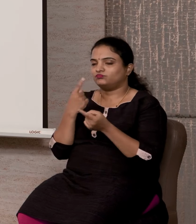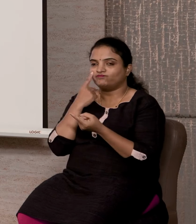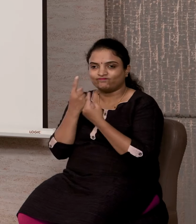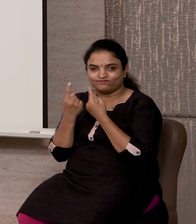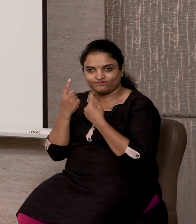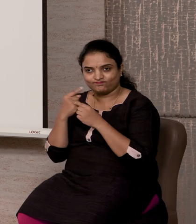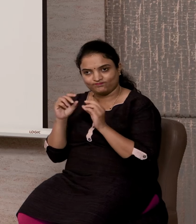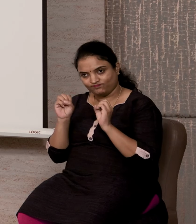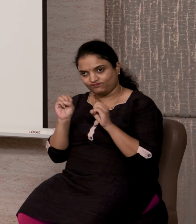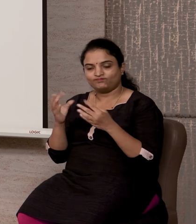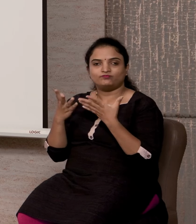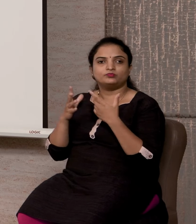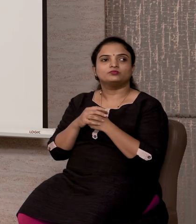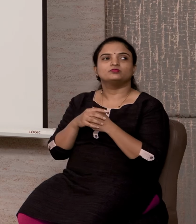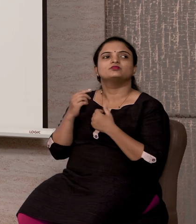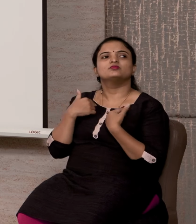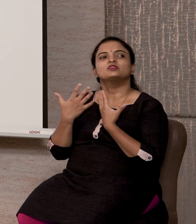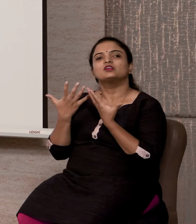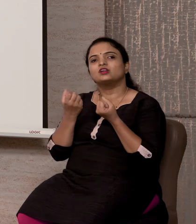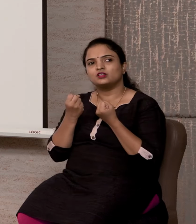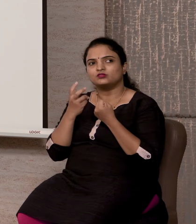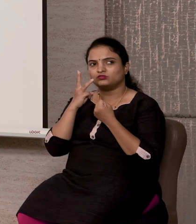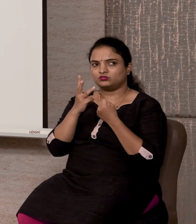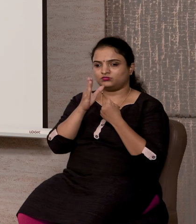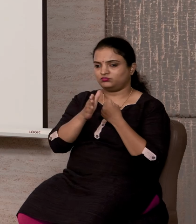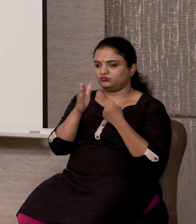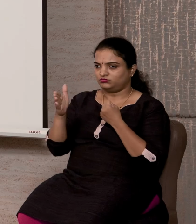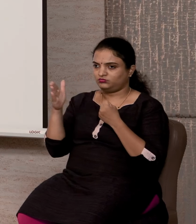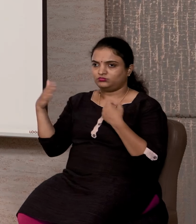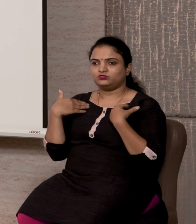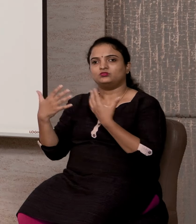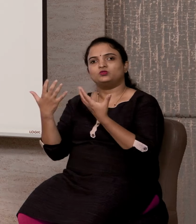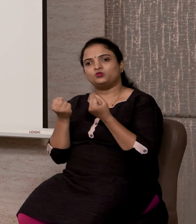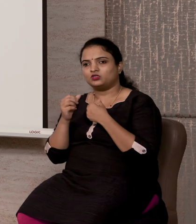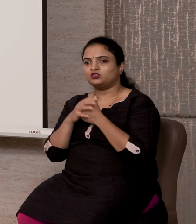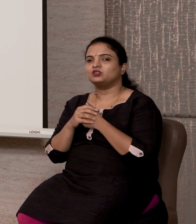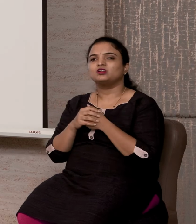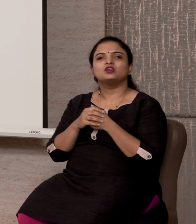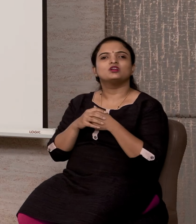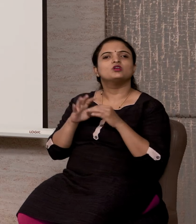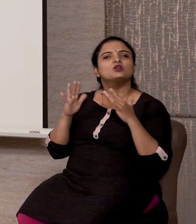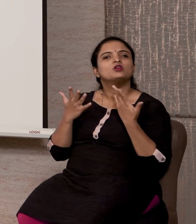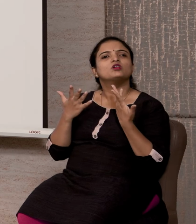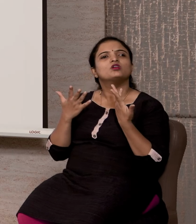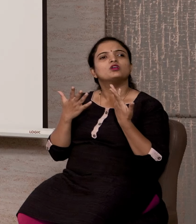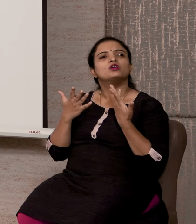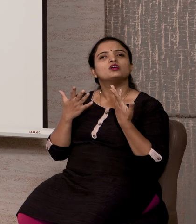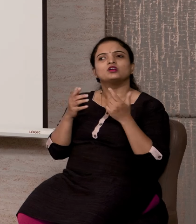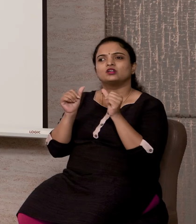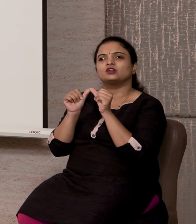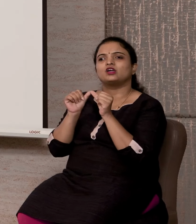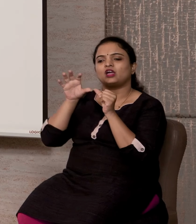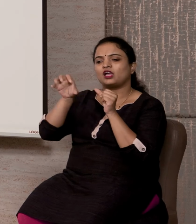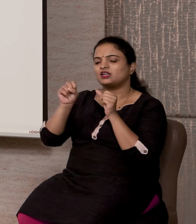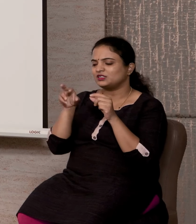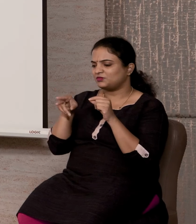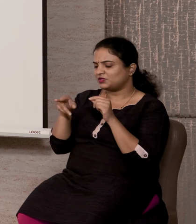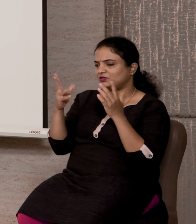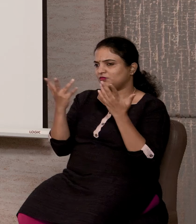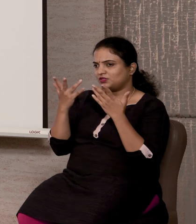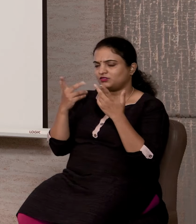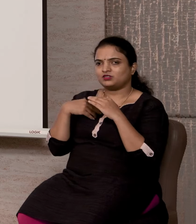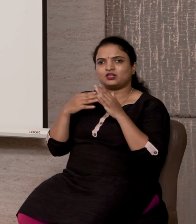as a researcher started. So I wanted to do 3 investigations first as to what are students' opinions on accessibility, right? So